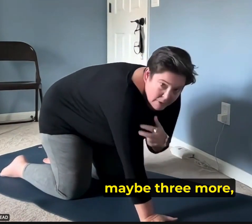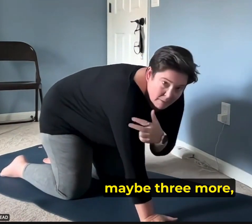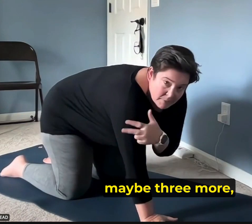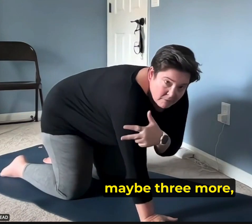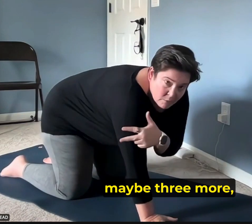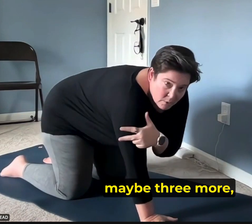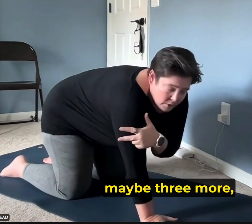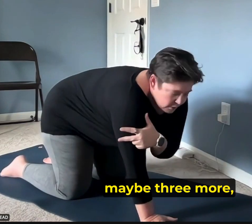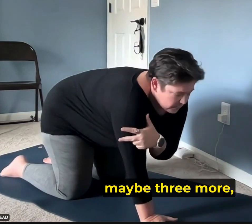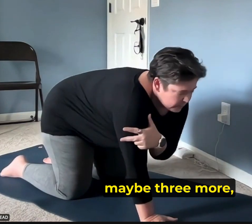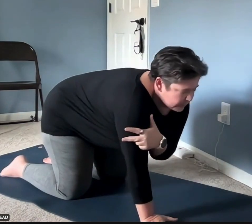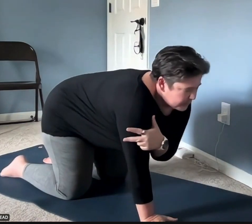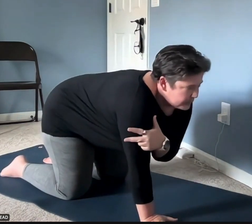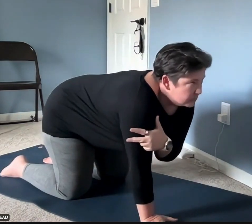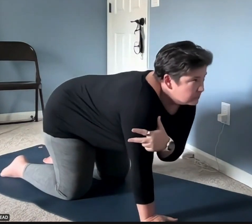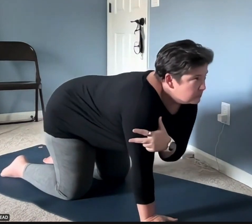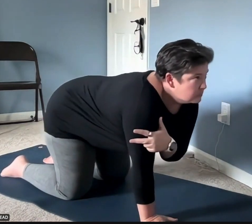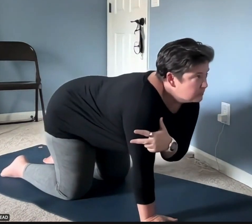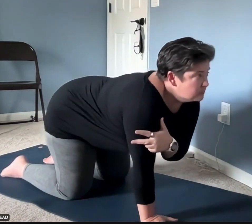Maybe 3 more.